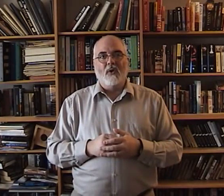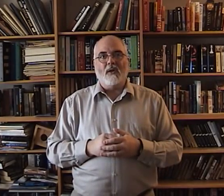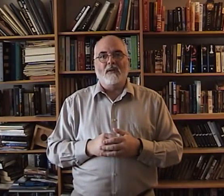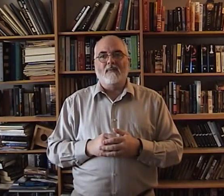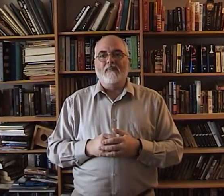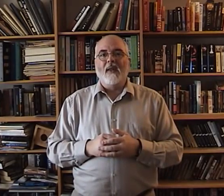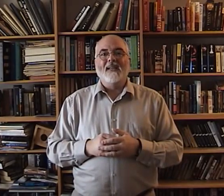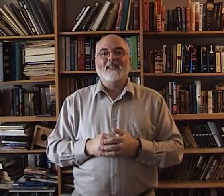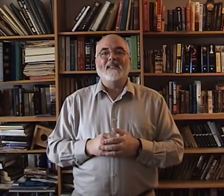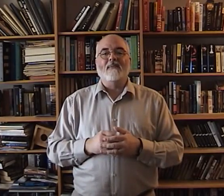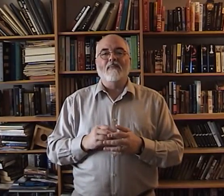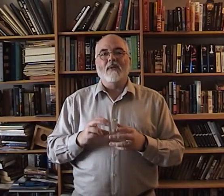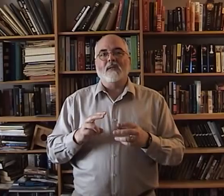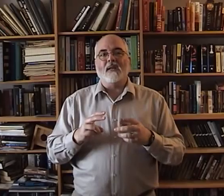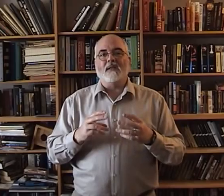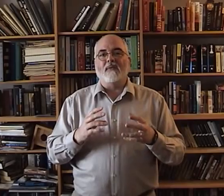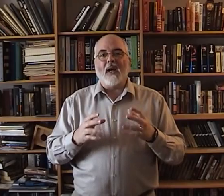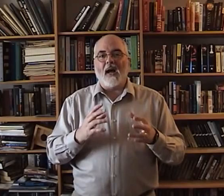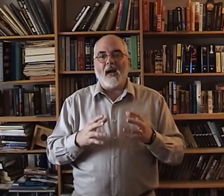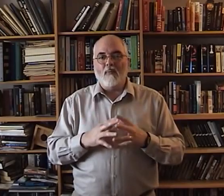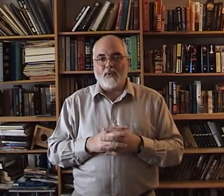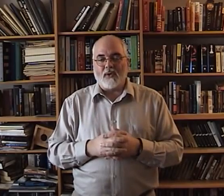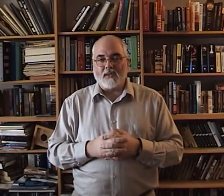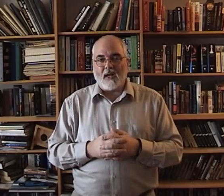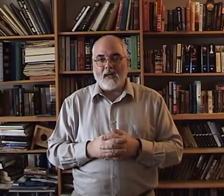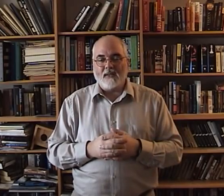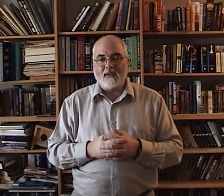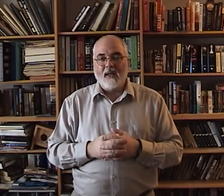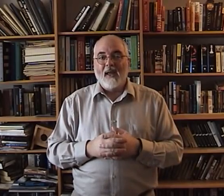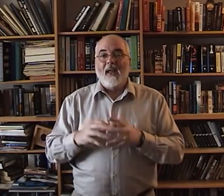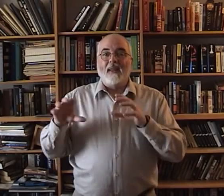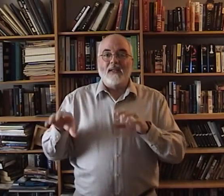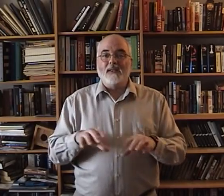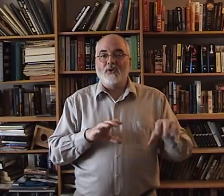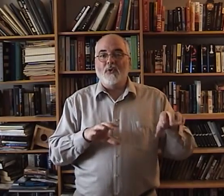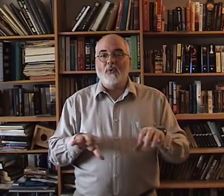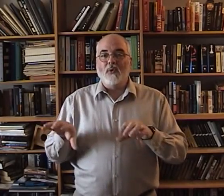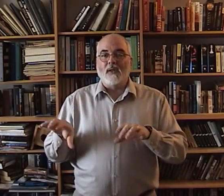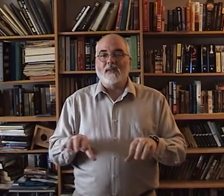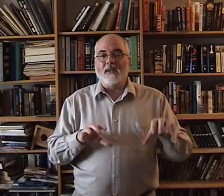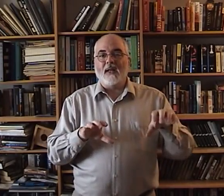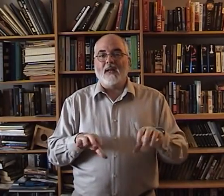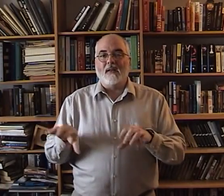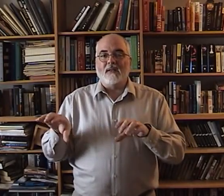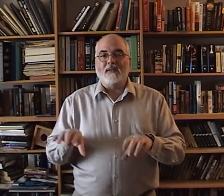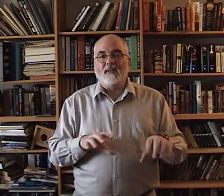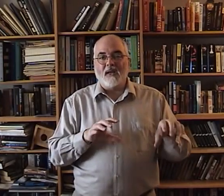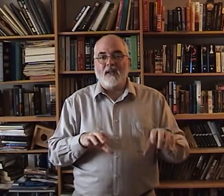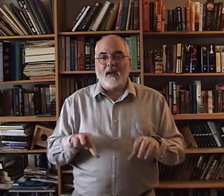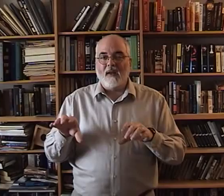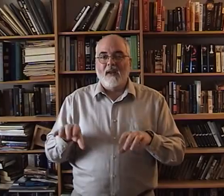good sense of time with their signs. This is do, this is did, this is